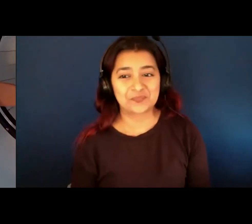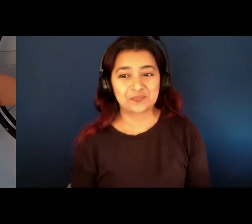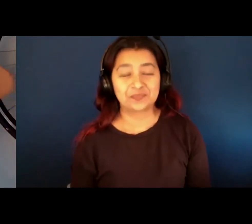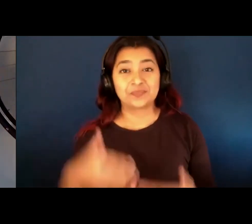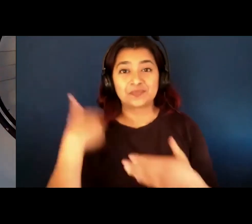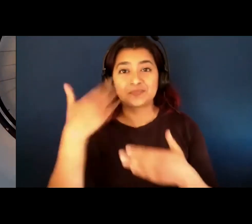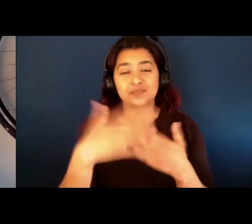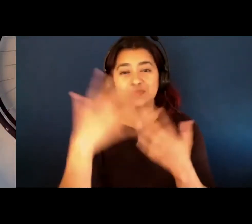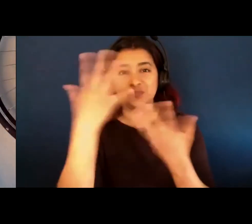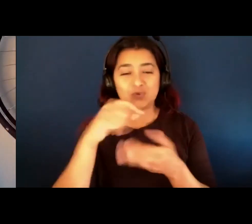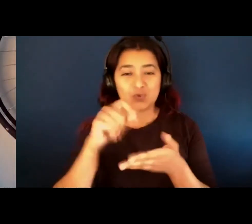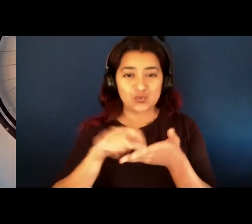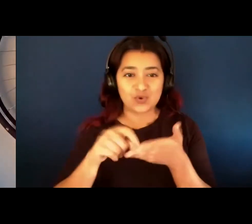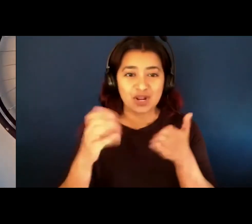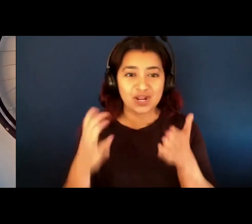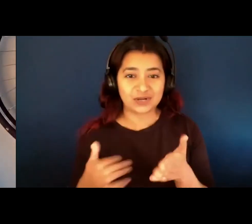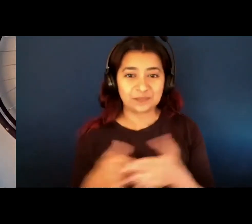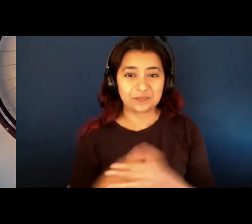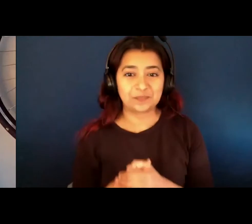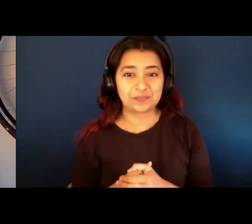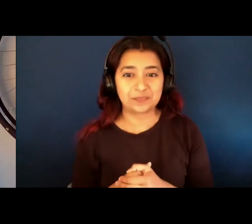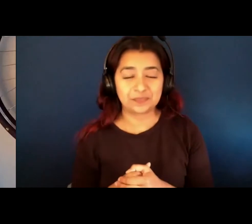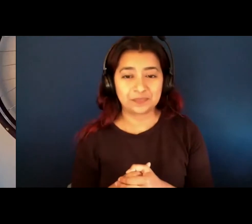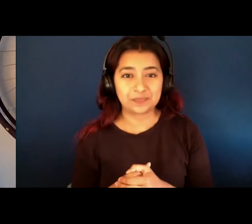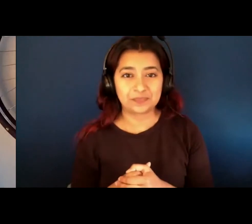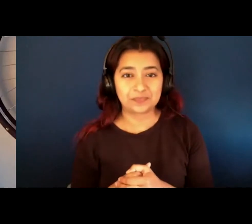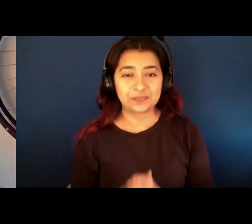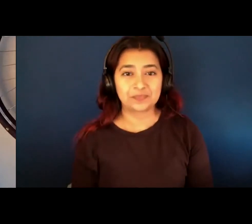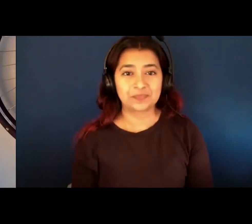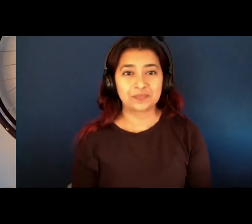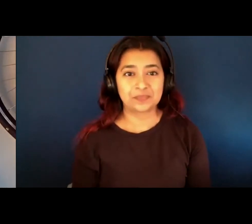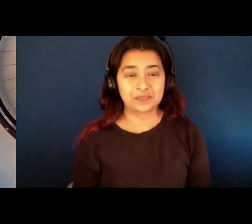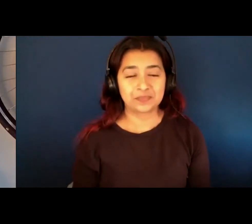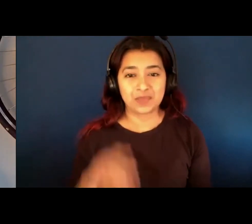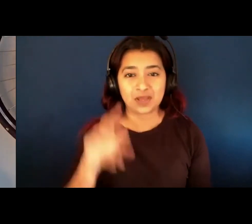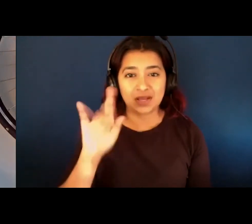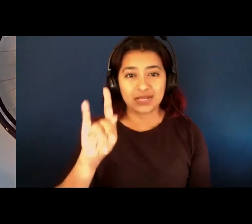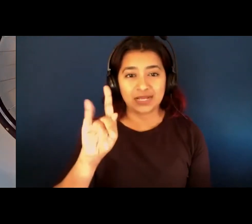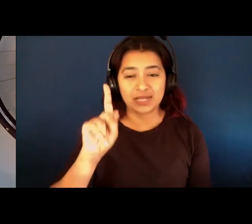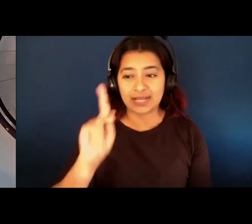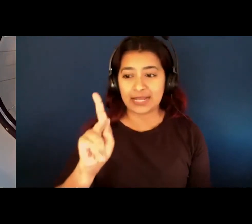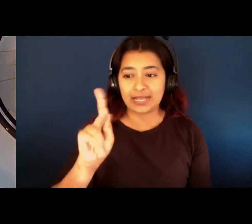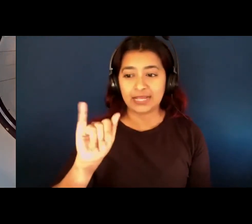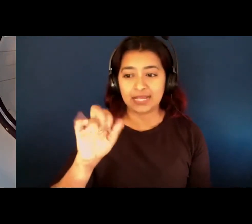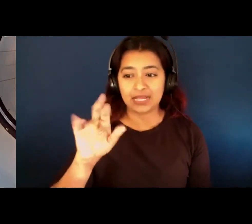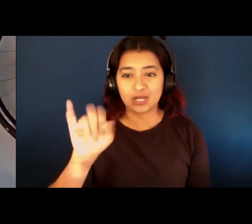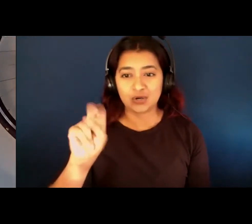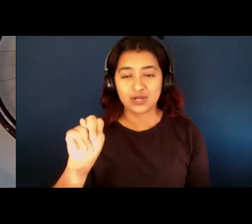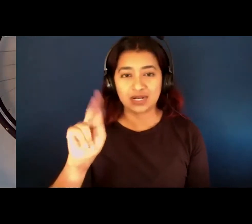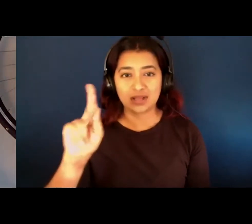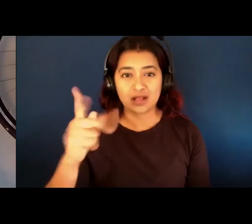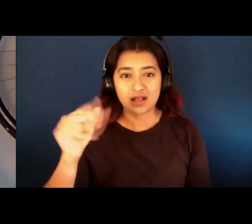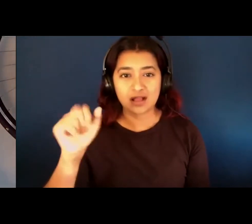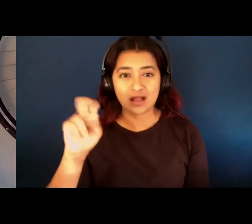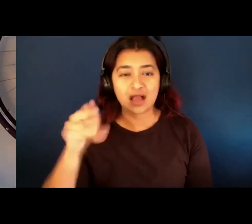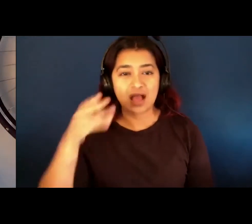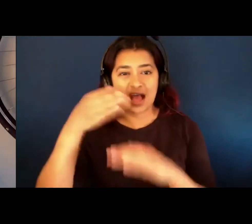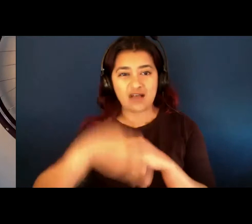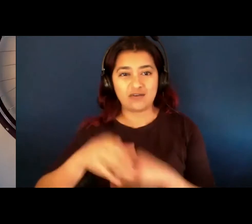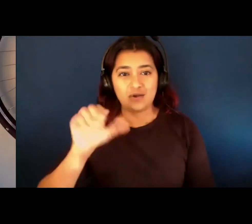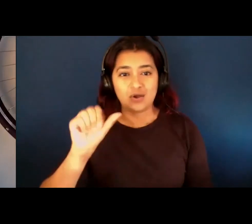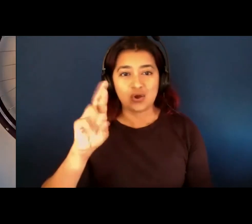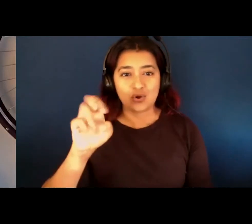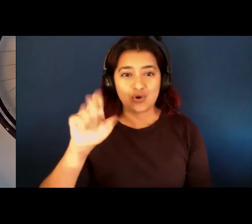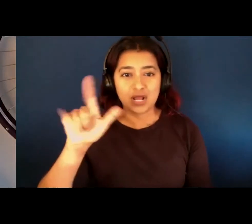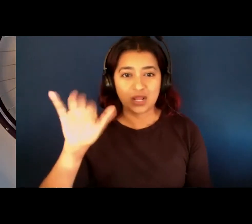gorgeous writer on deck will be Kirin Khan after Aureleo Sanz. Aureleo